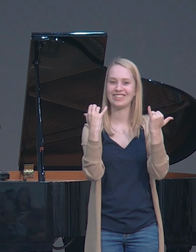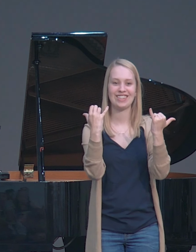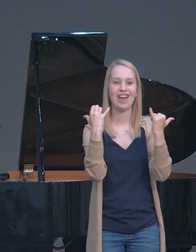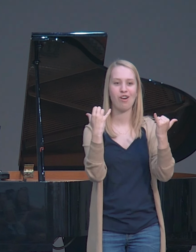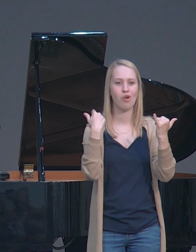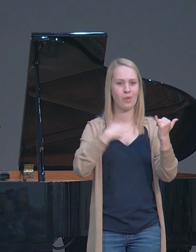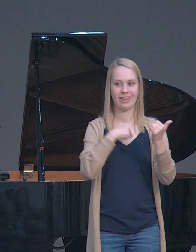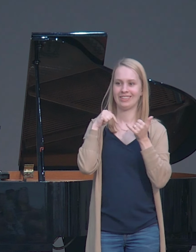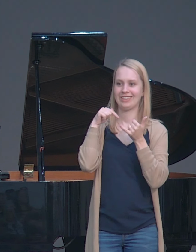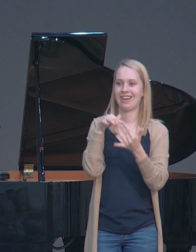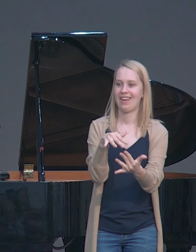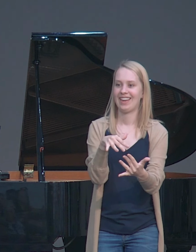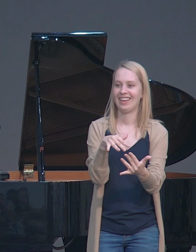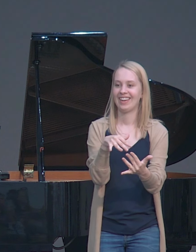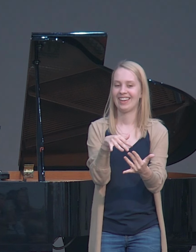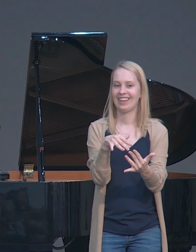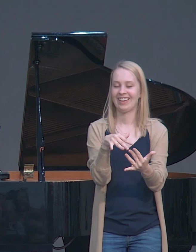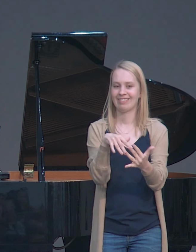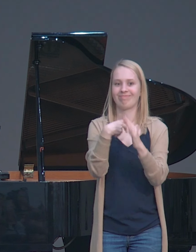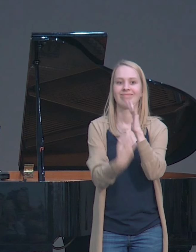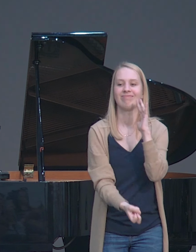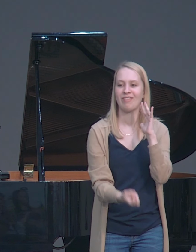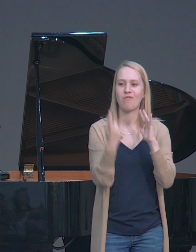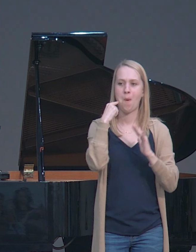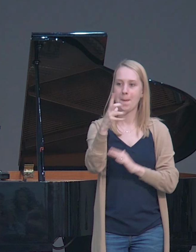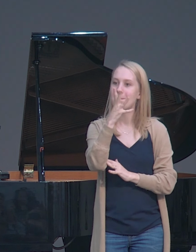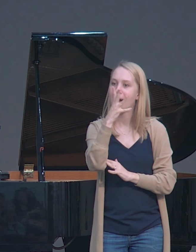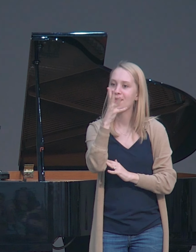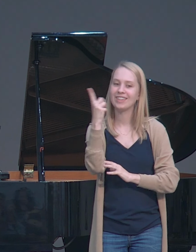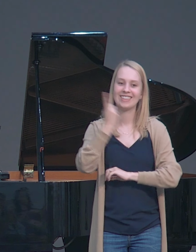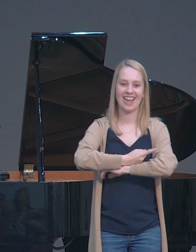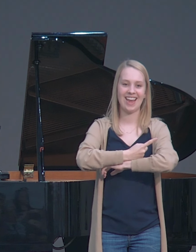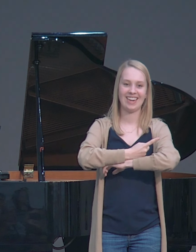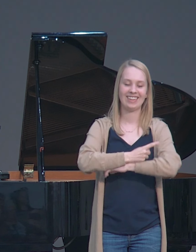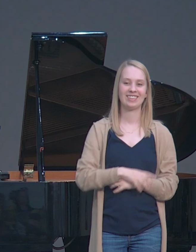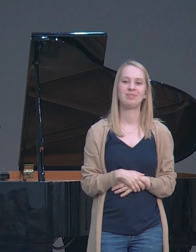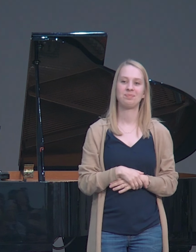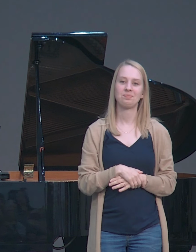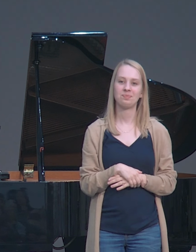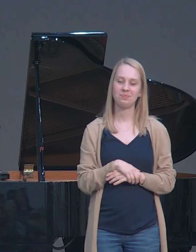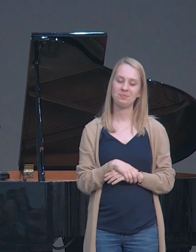are we going to be diving into for Mother's Day?